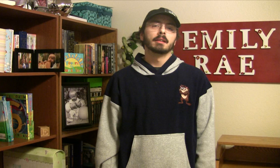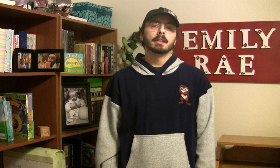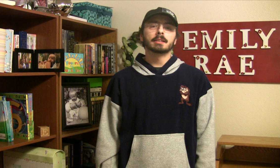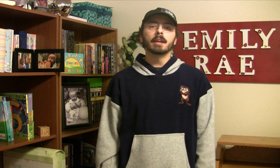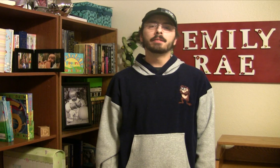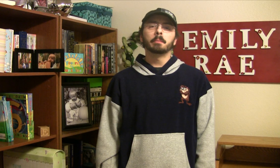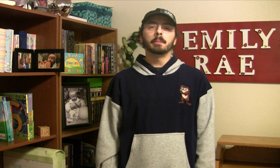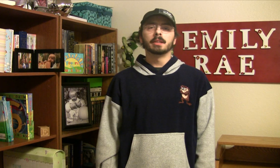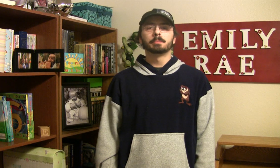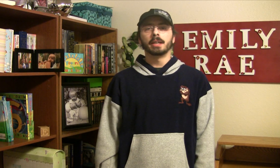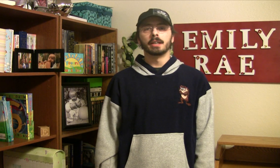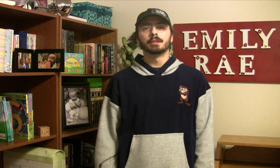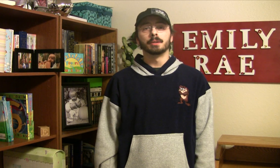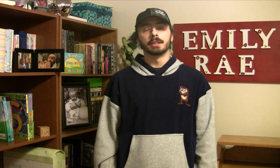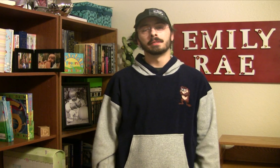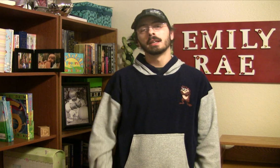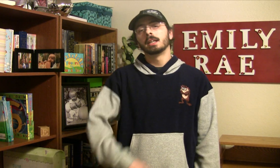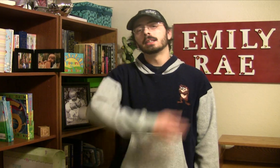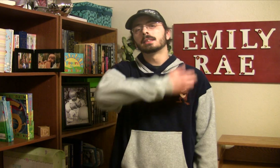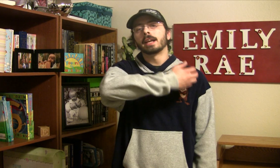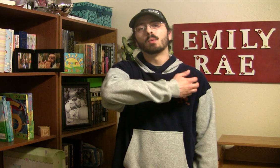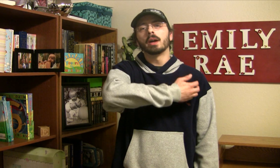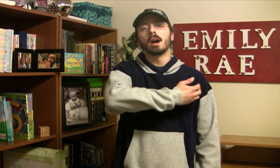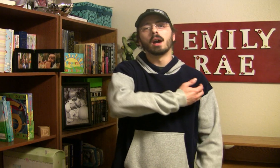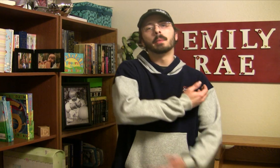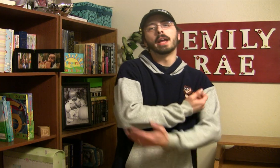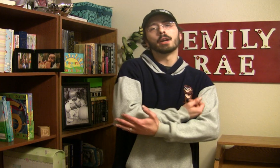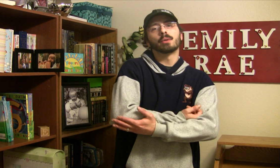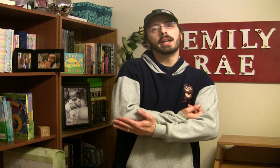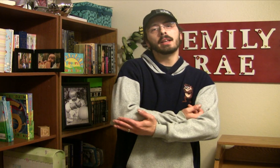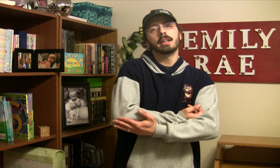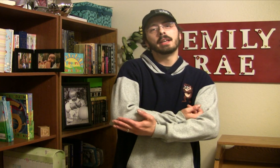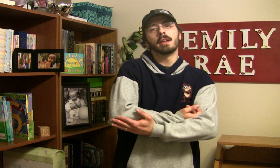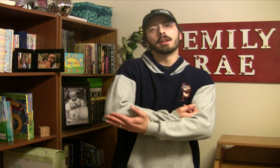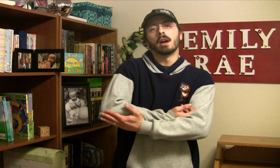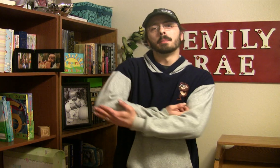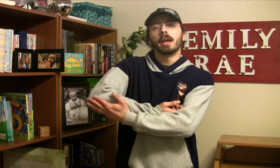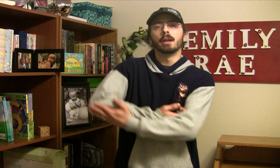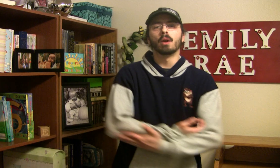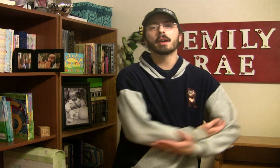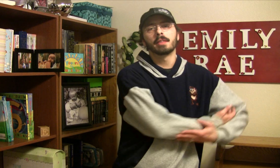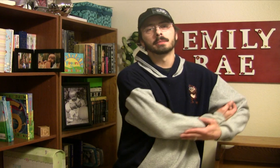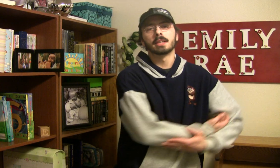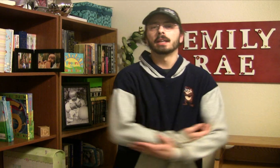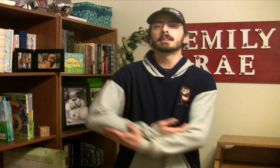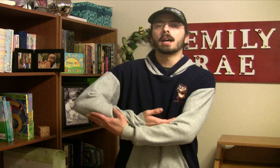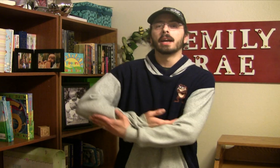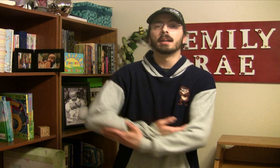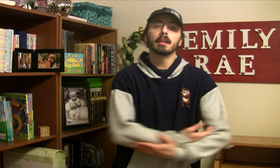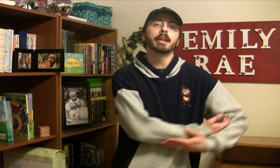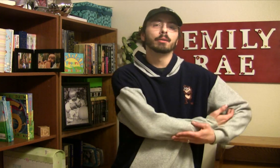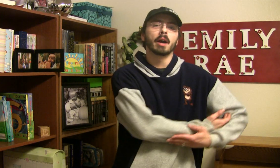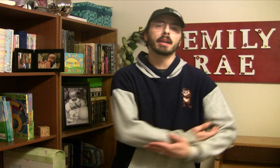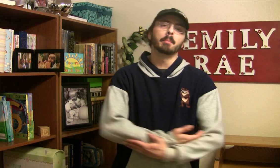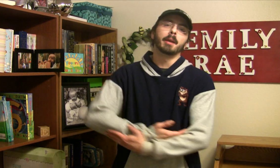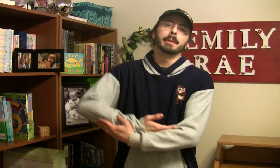The sign for baby is pretty intuitive. You just take one arm and cradle it in the other arm and rock them side to side like you're rocking a baby